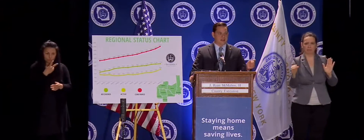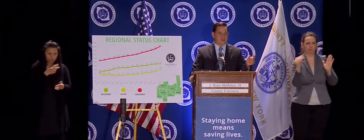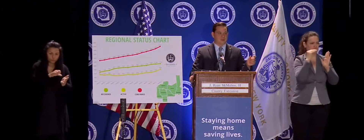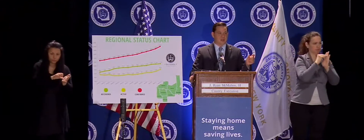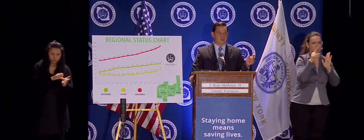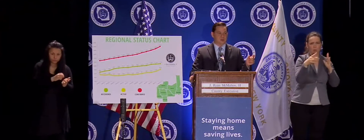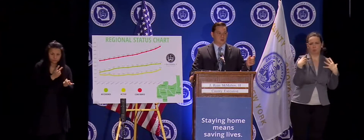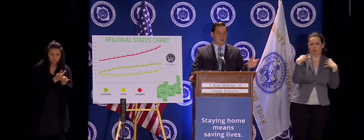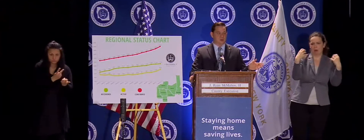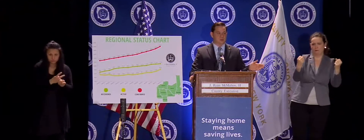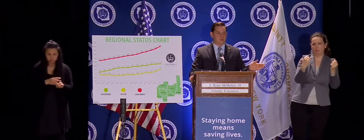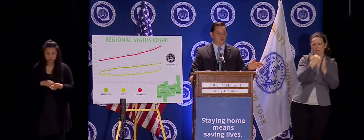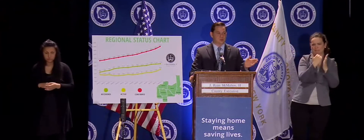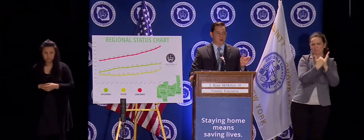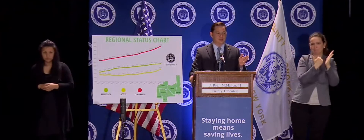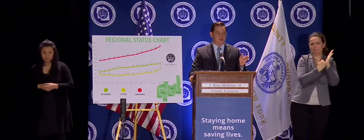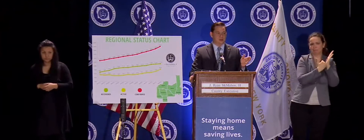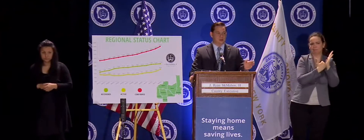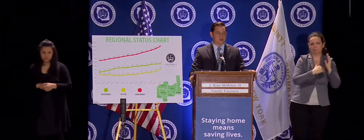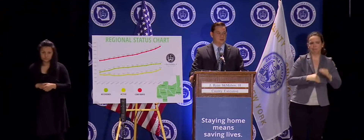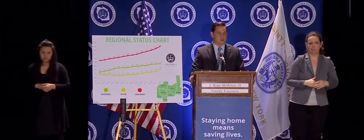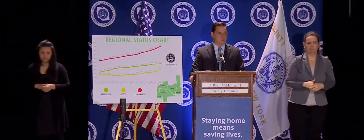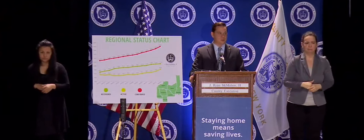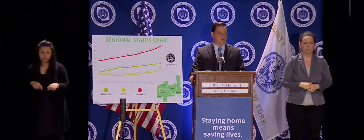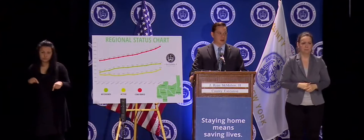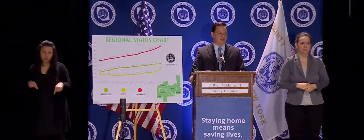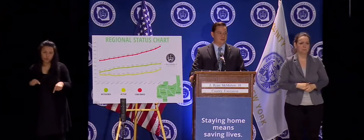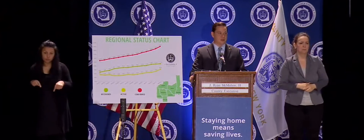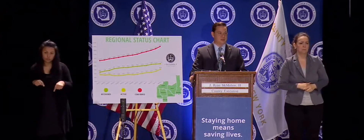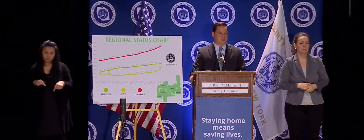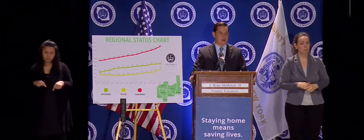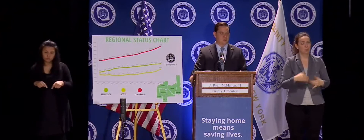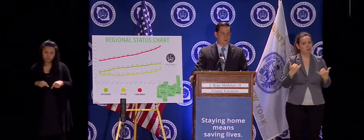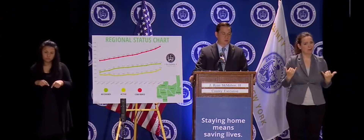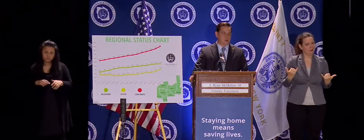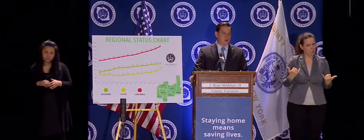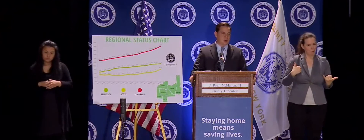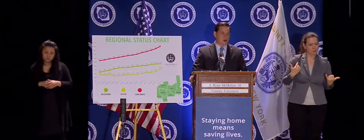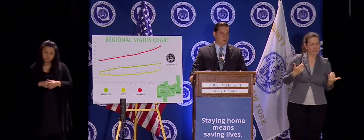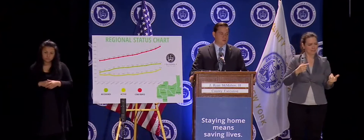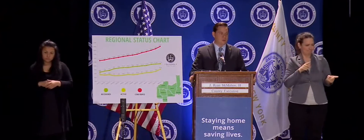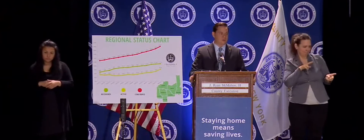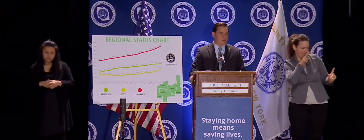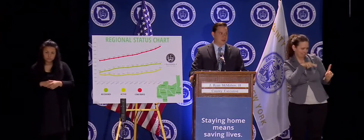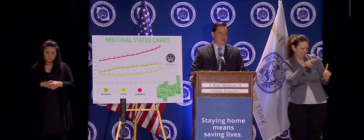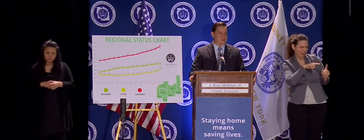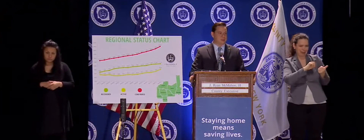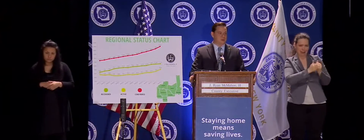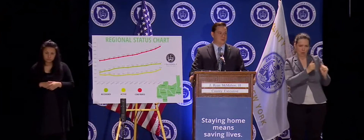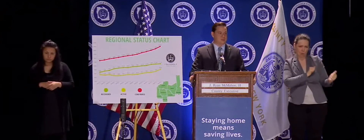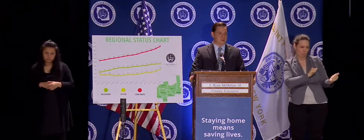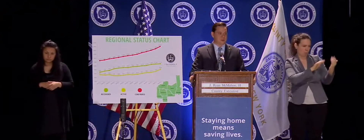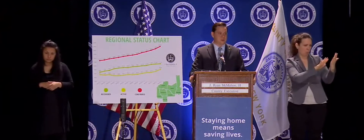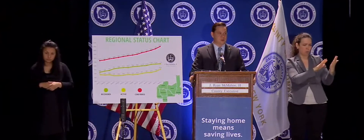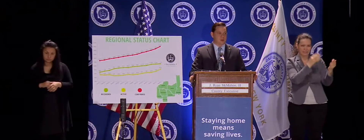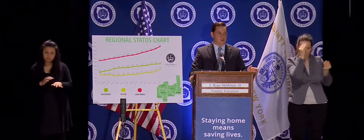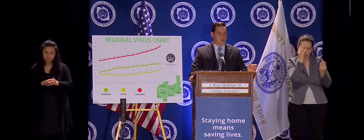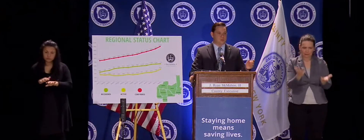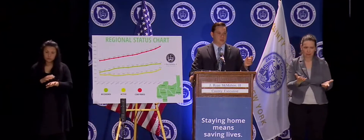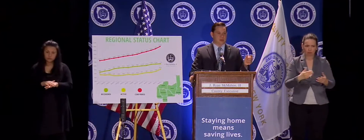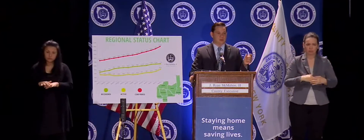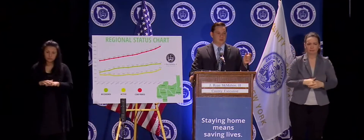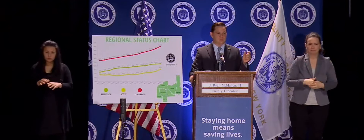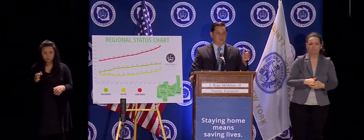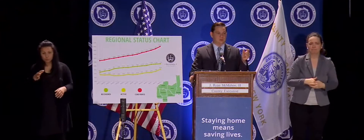our active caseload under this new criteria, considering most of our active cases now are from affiliated senior facilities,